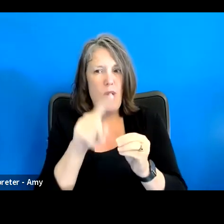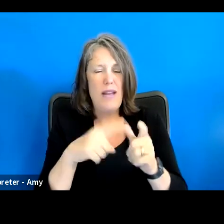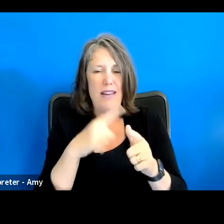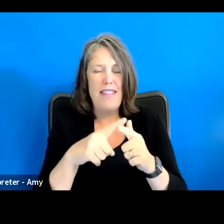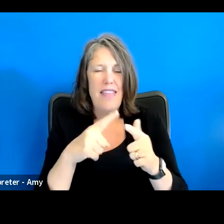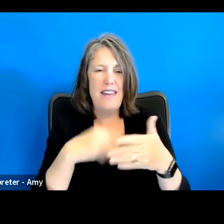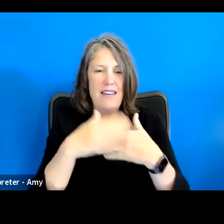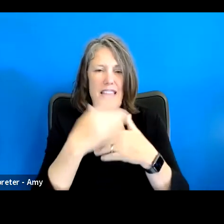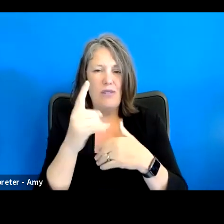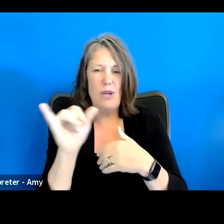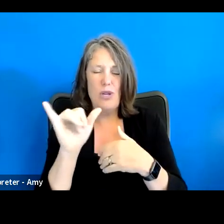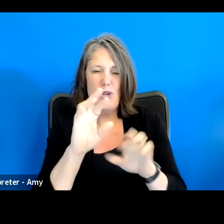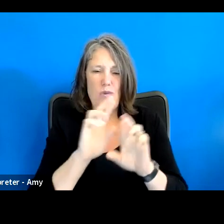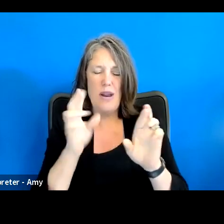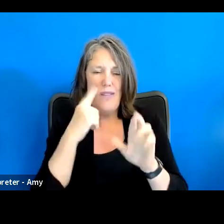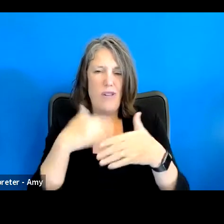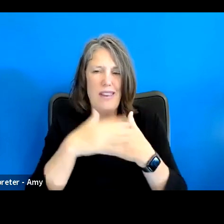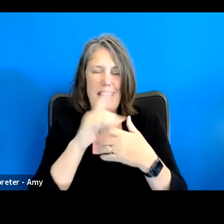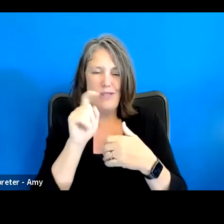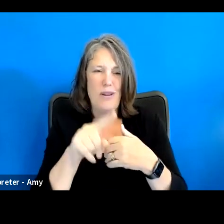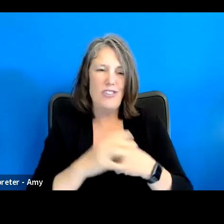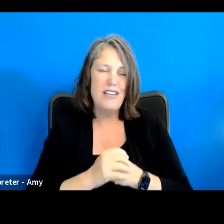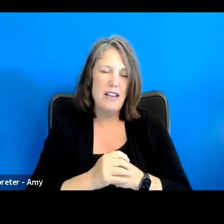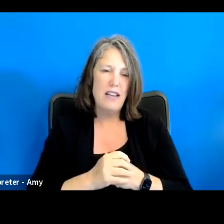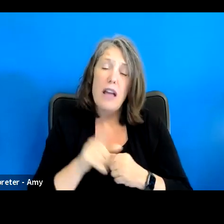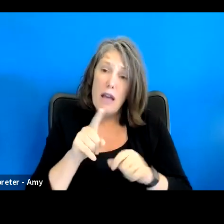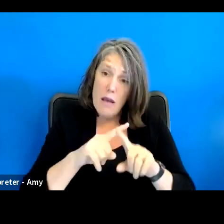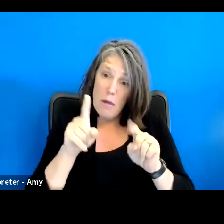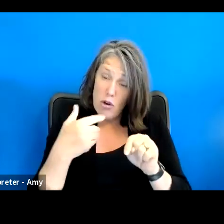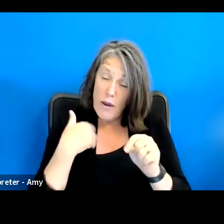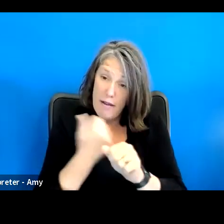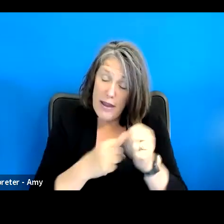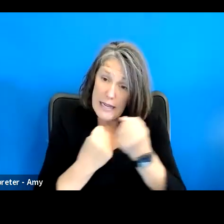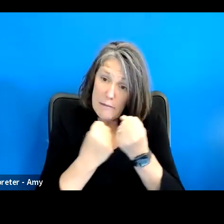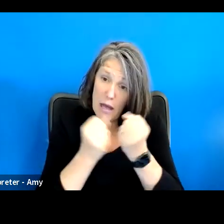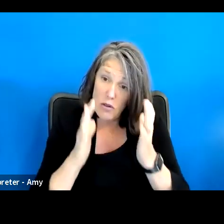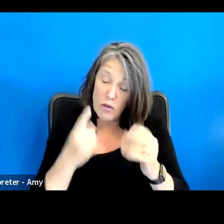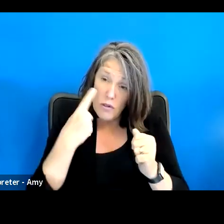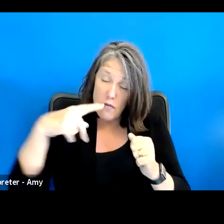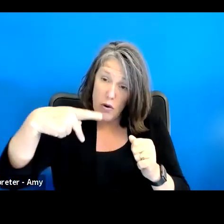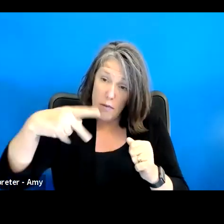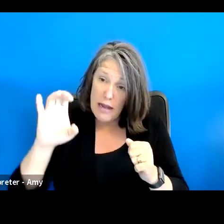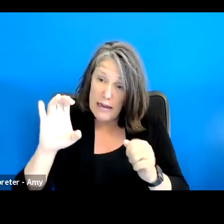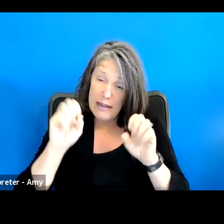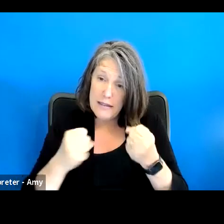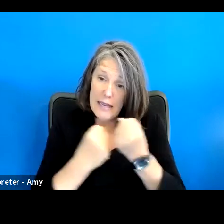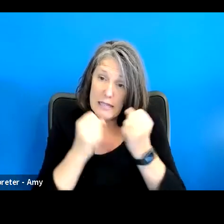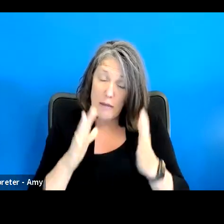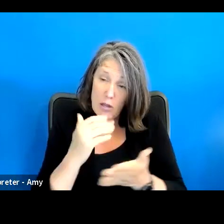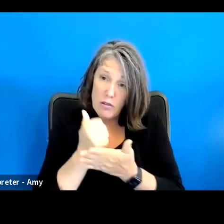have the next one ready for the next question break. But do you have any sponsors for the podcast? And could sponsors possibly